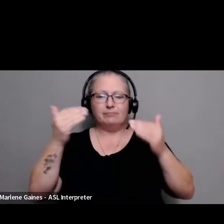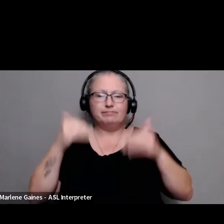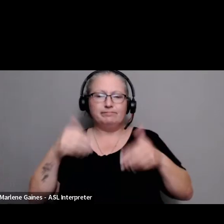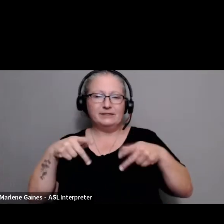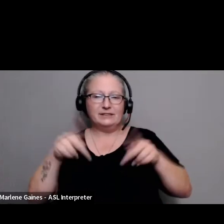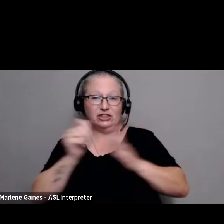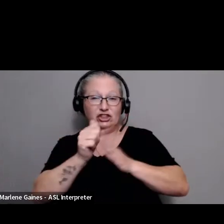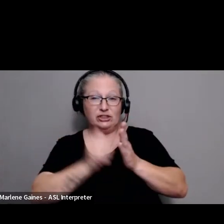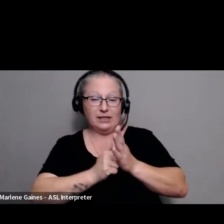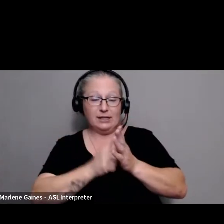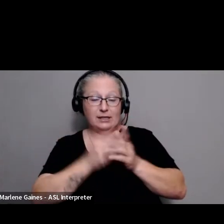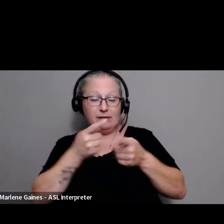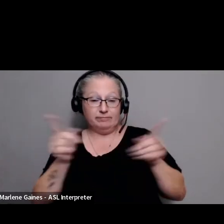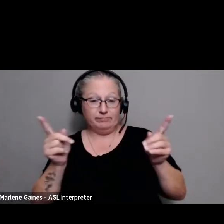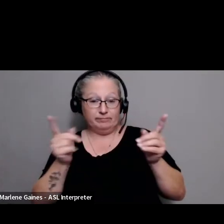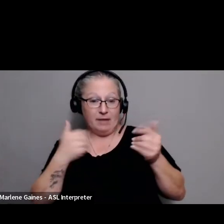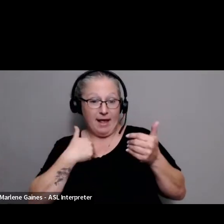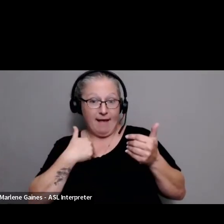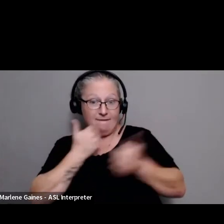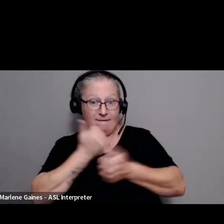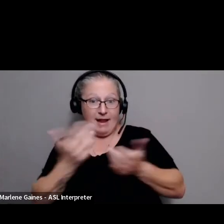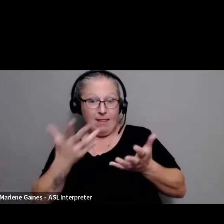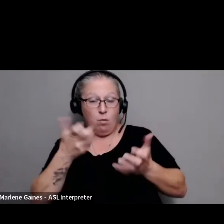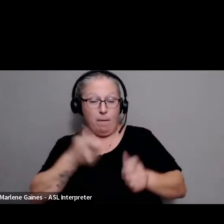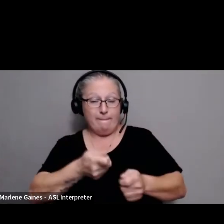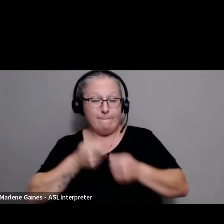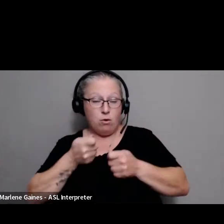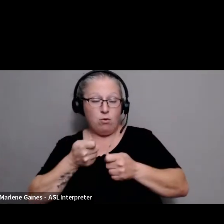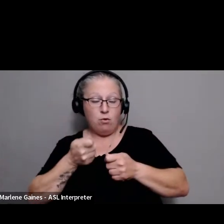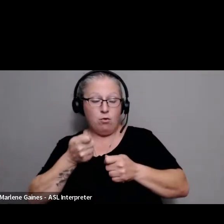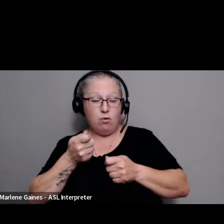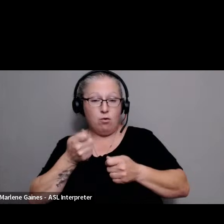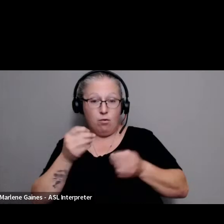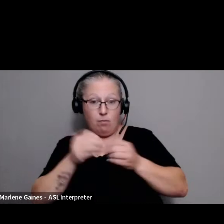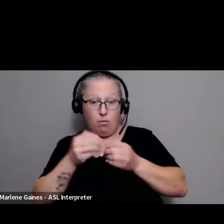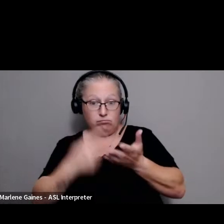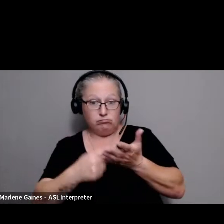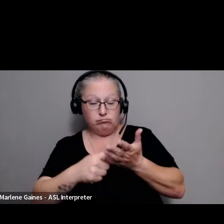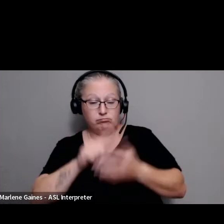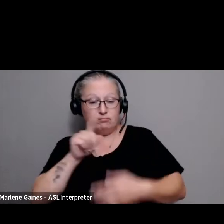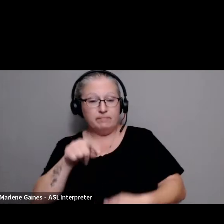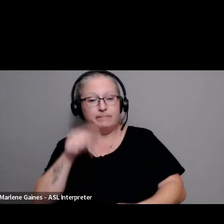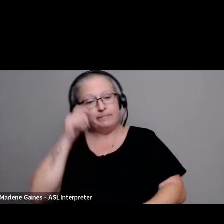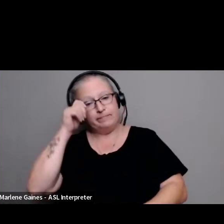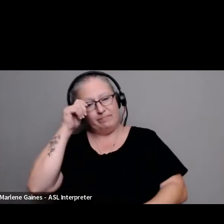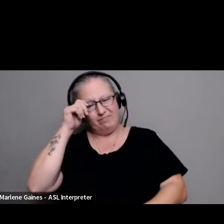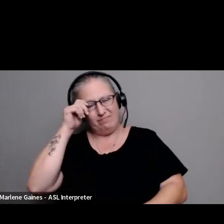Does anyone have any items they'd like to pull for discussion?